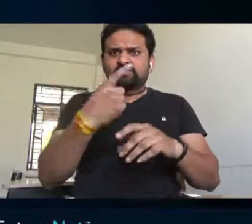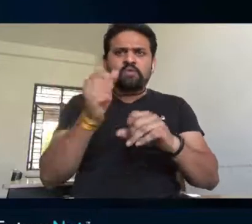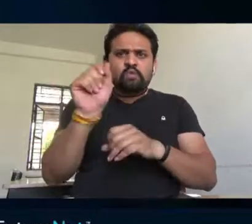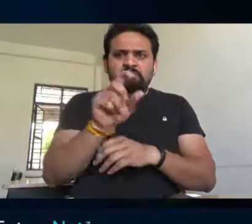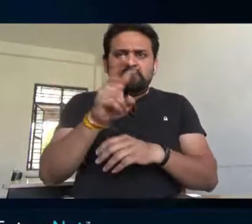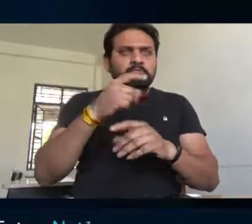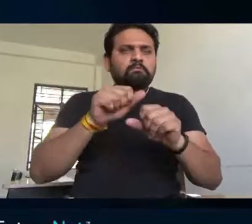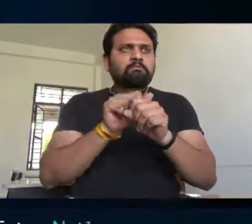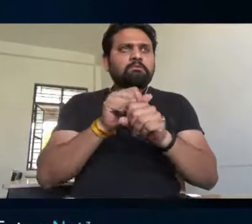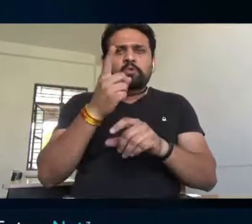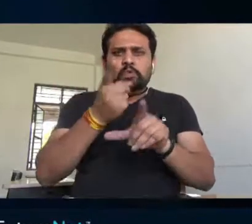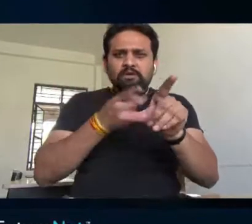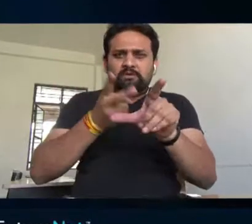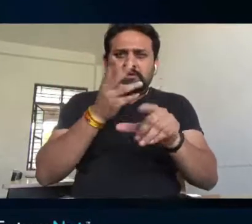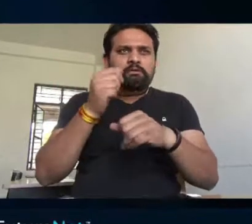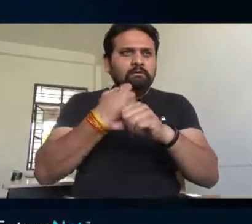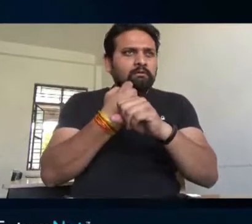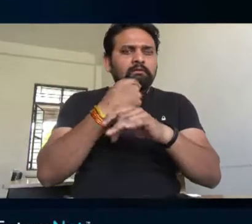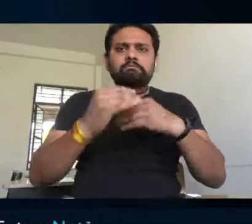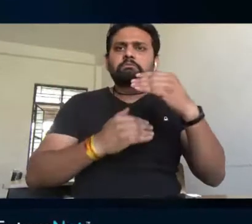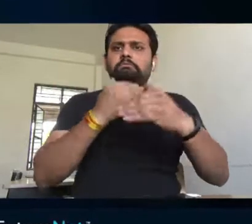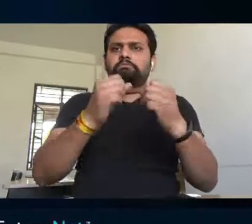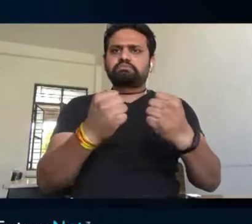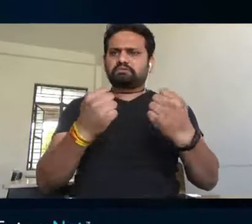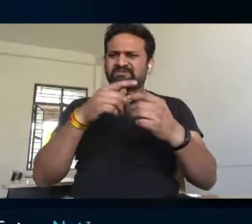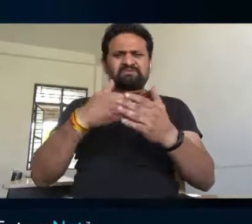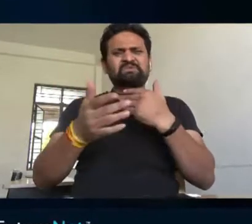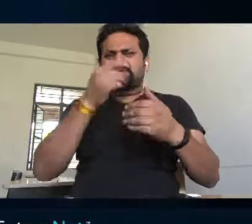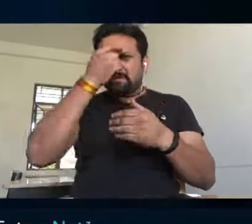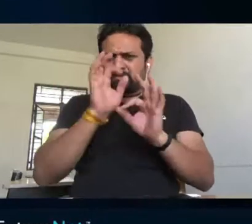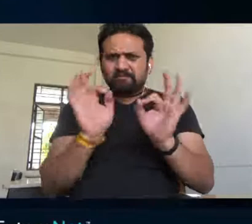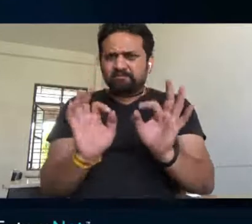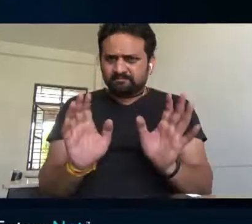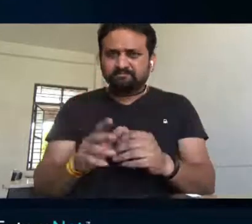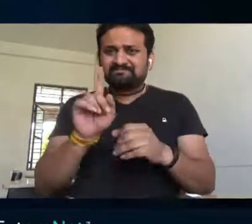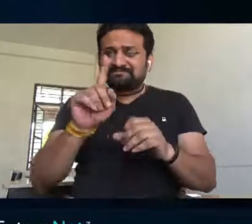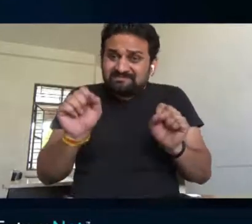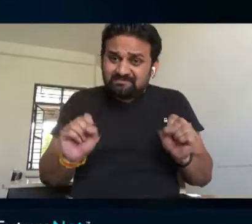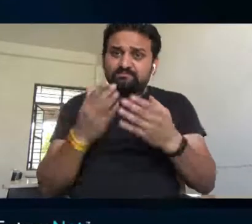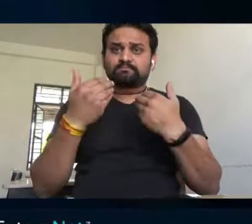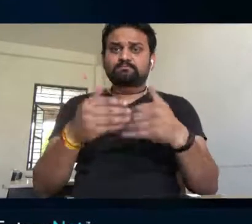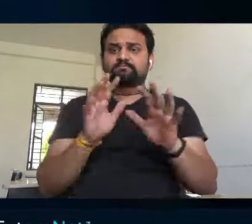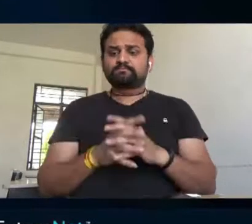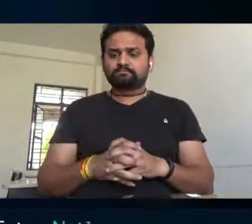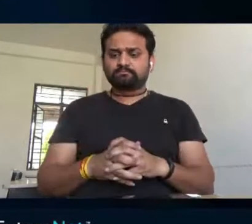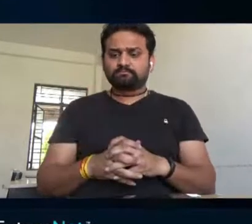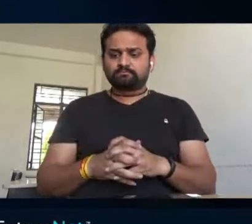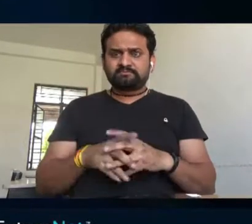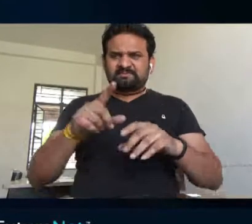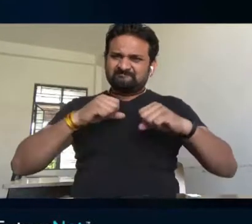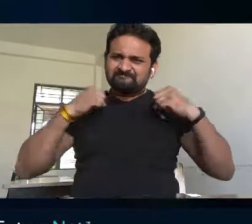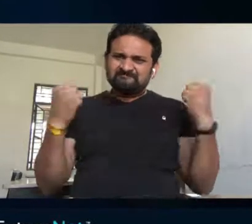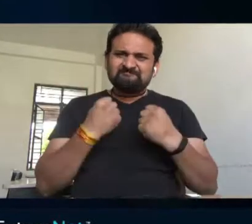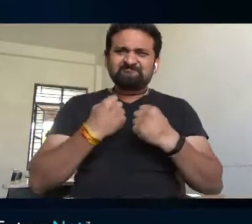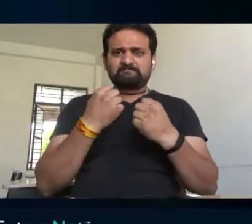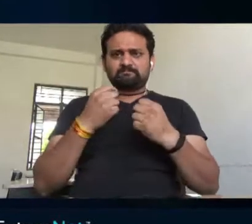fine. Imagine these guys, they are working as in companies for others. They never will have this lifestyle. And